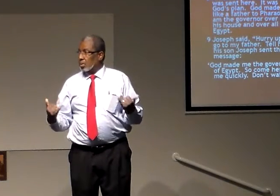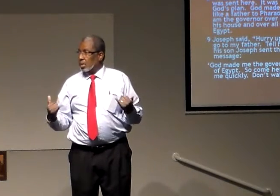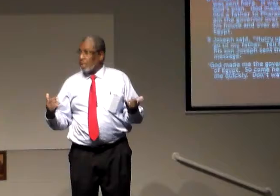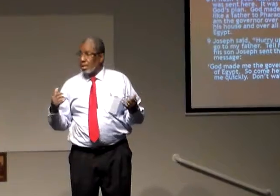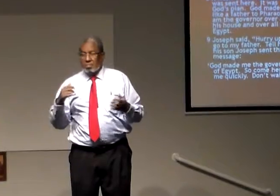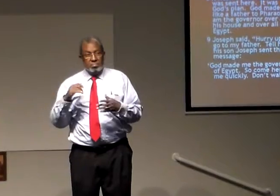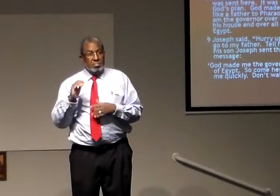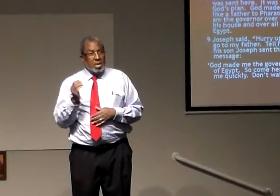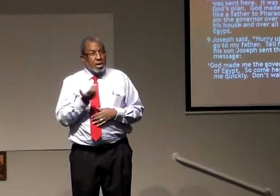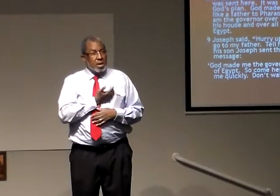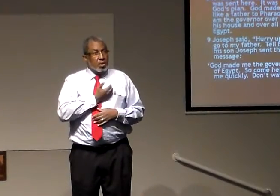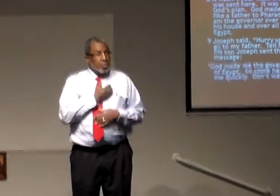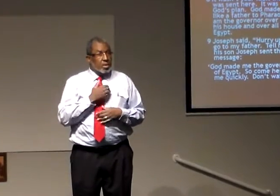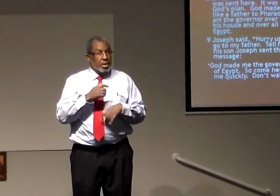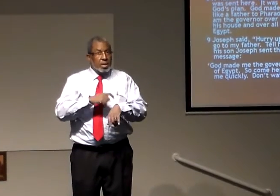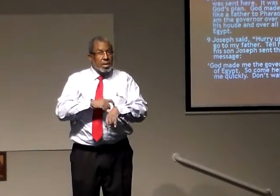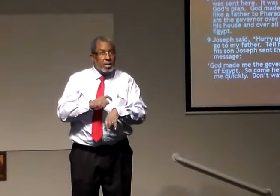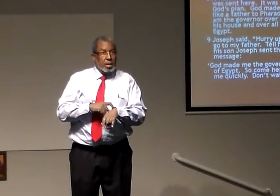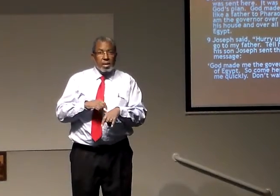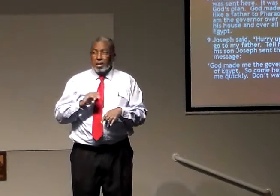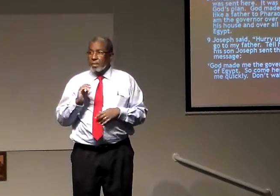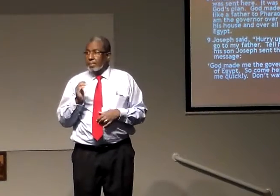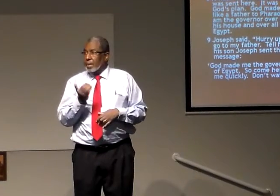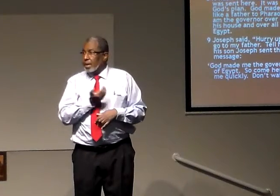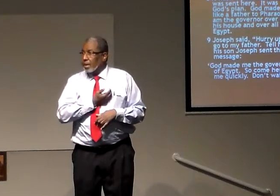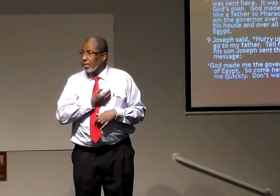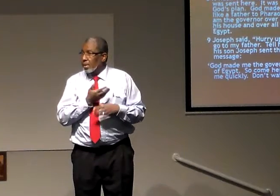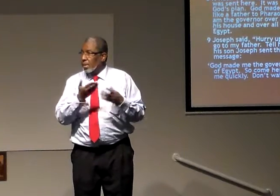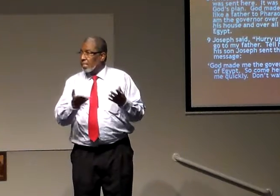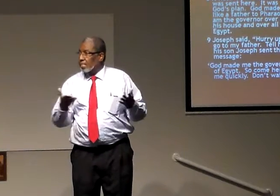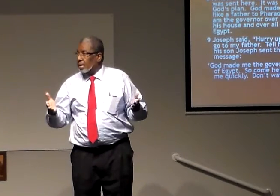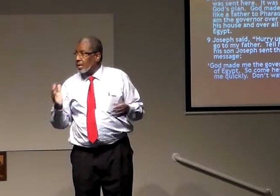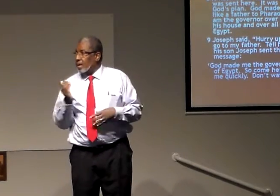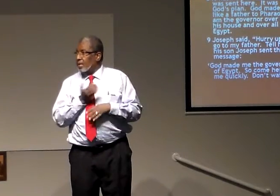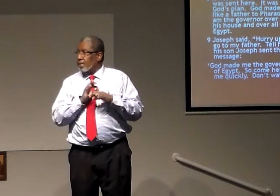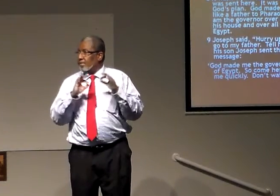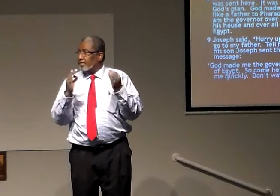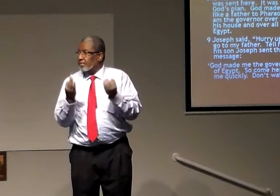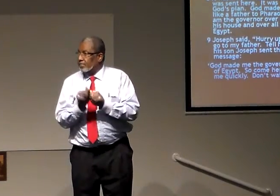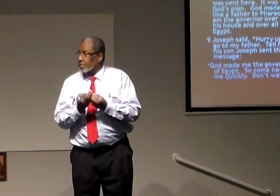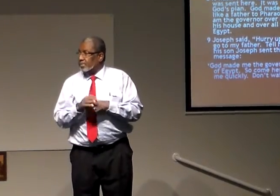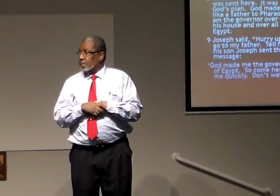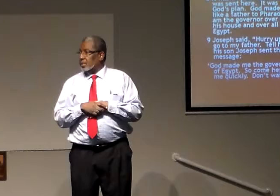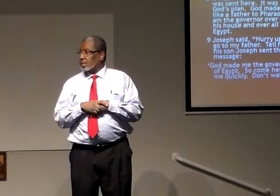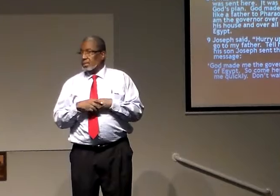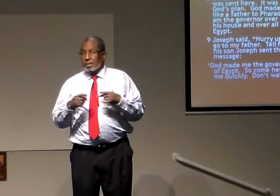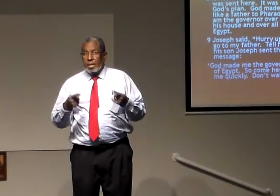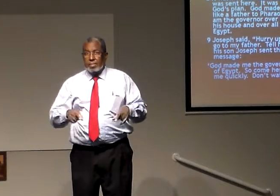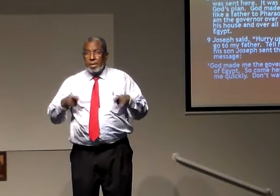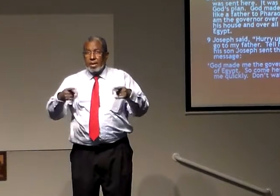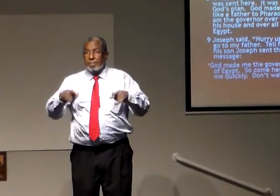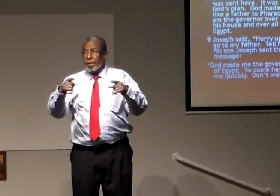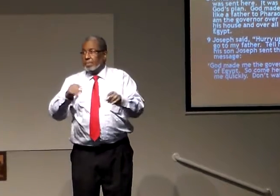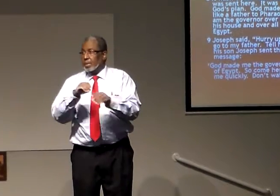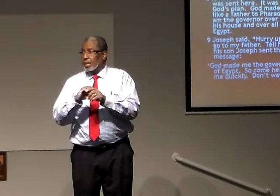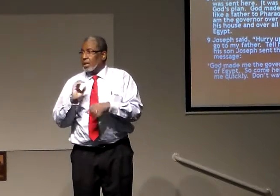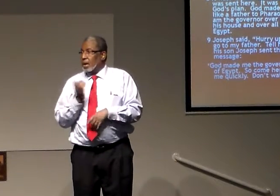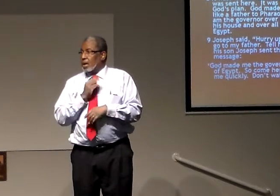today, same thing today, our time, our family, we spend a lot of times with our